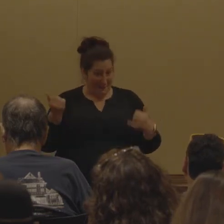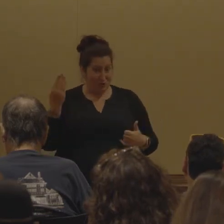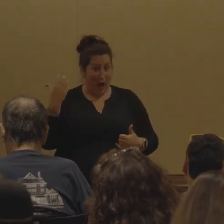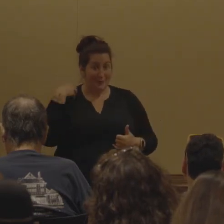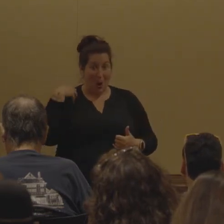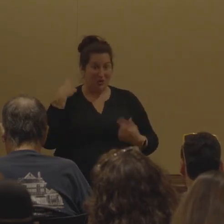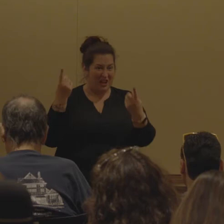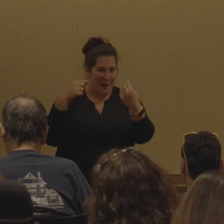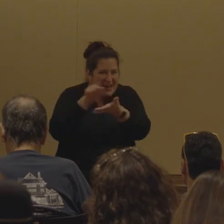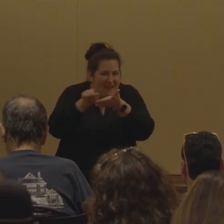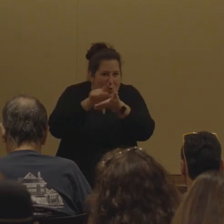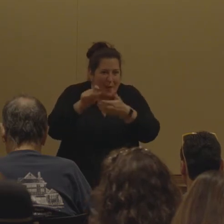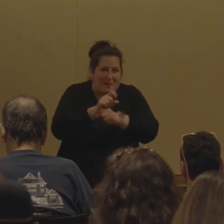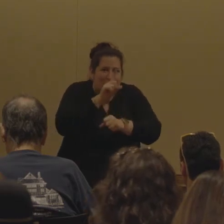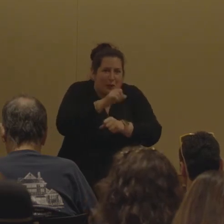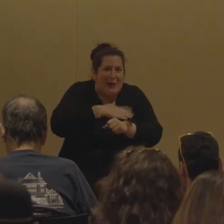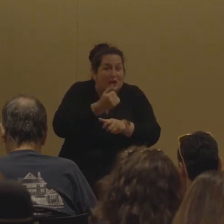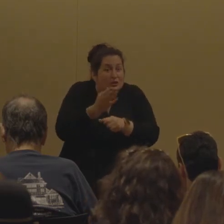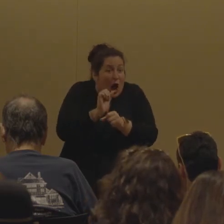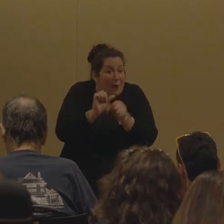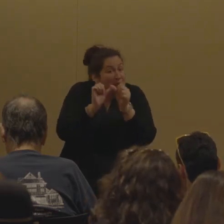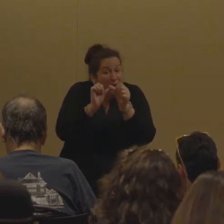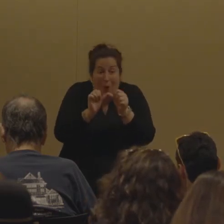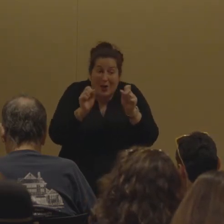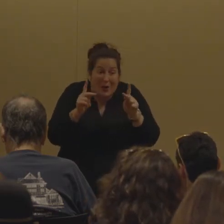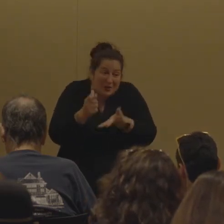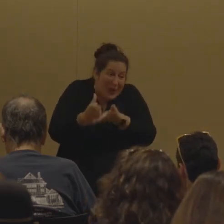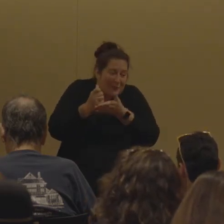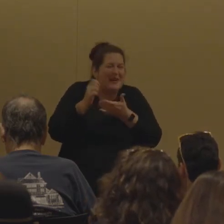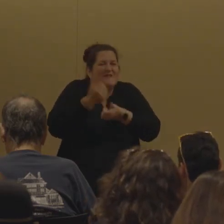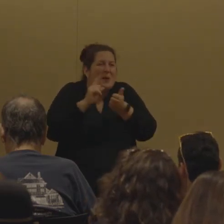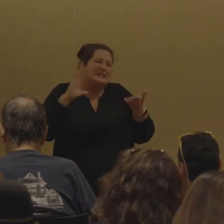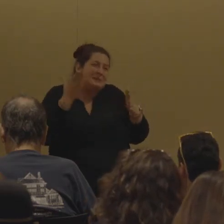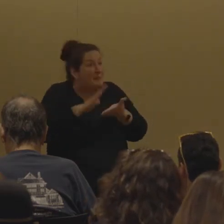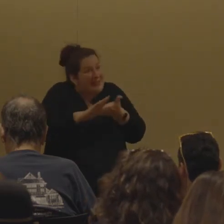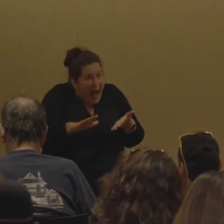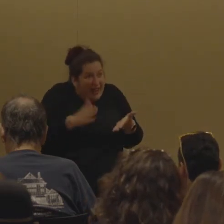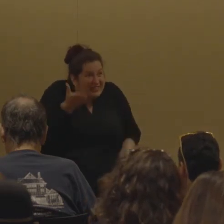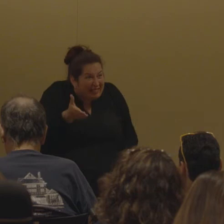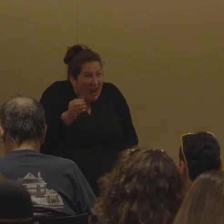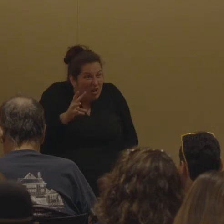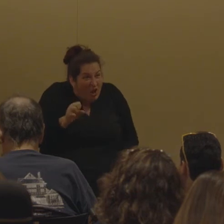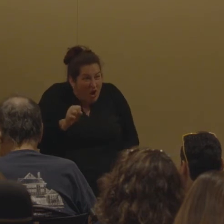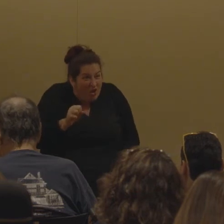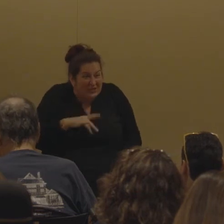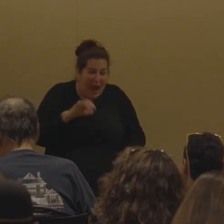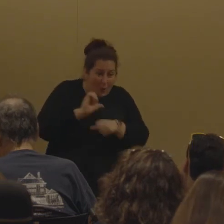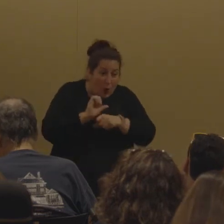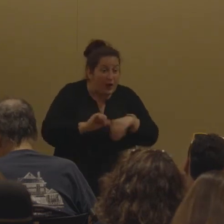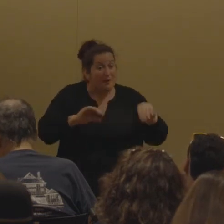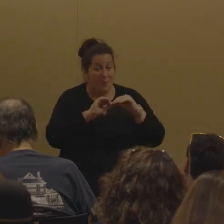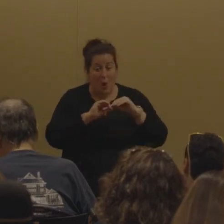coming weekly to make sure my job is going okay, help me out. Everybody seems to be nice there. I'm working more,